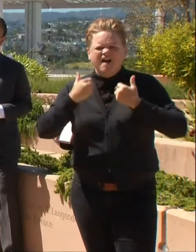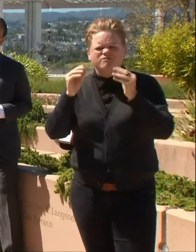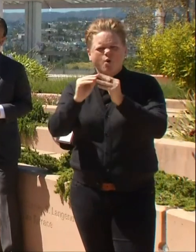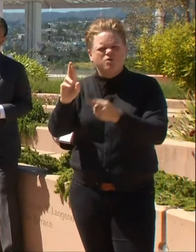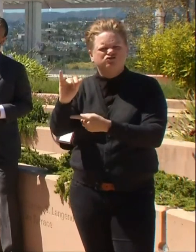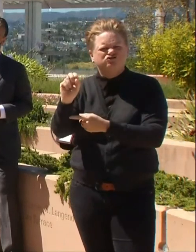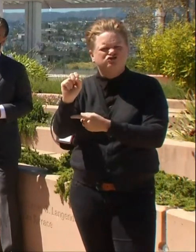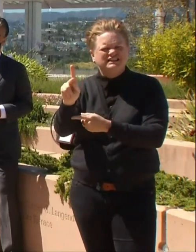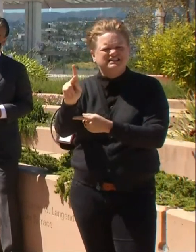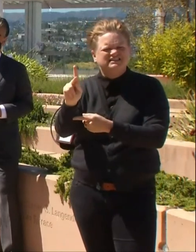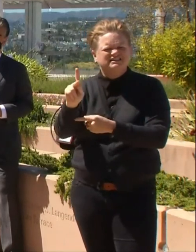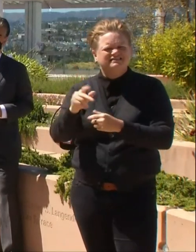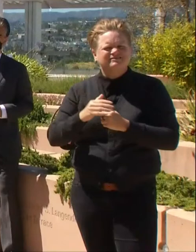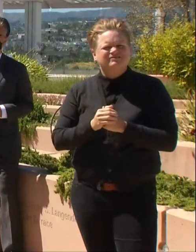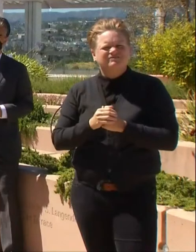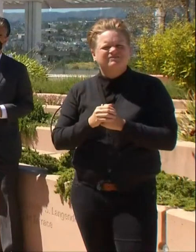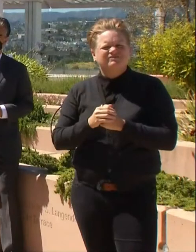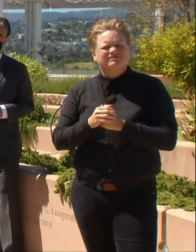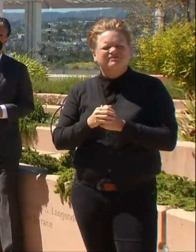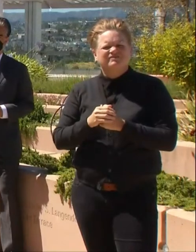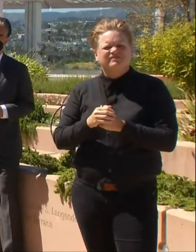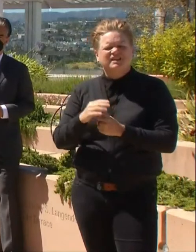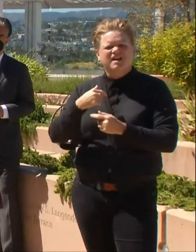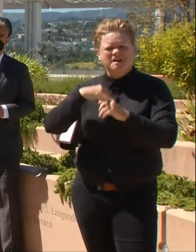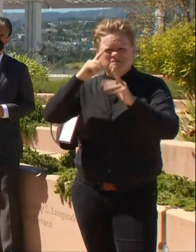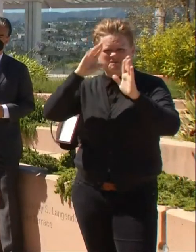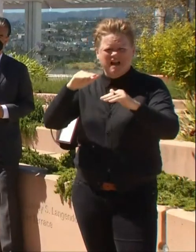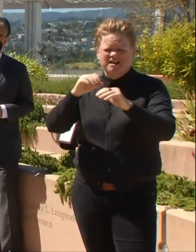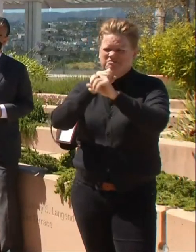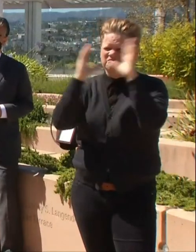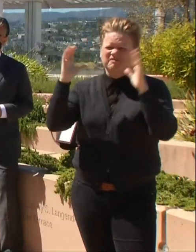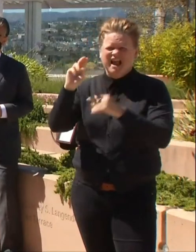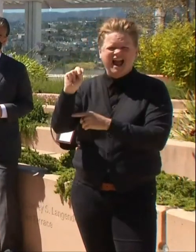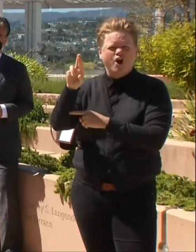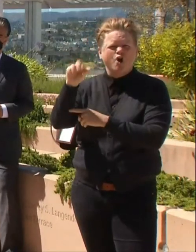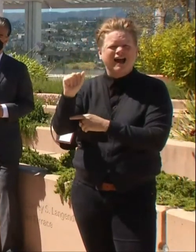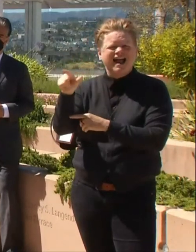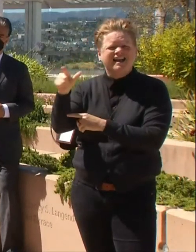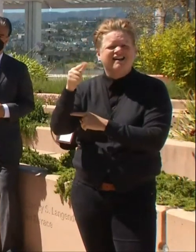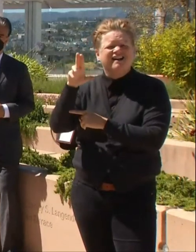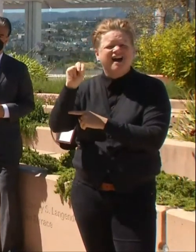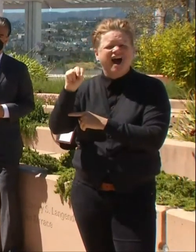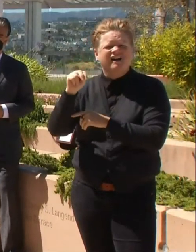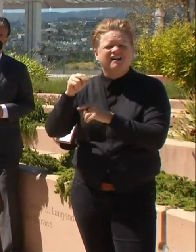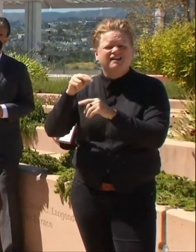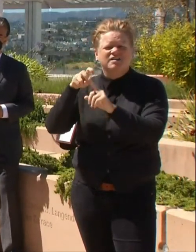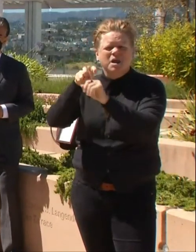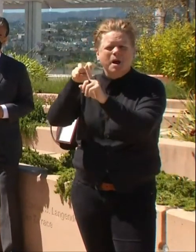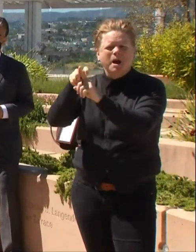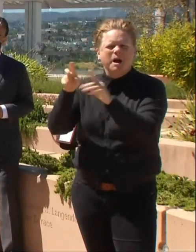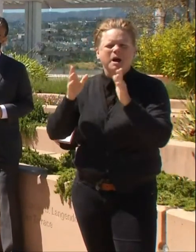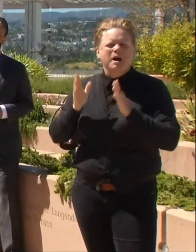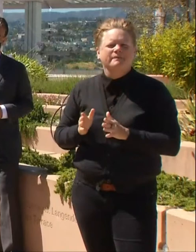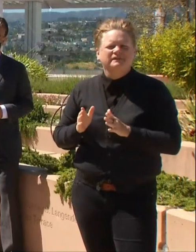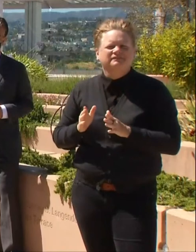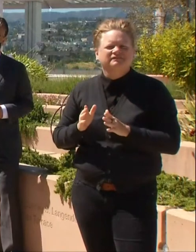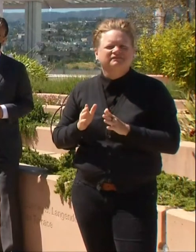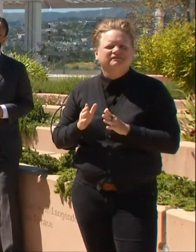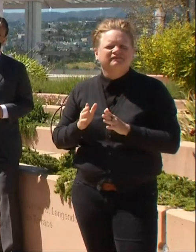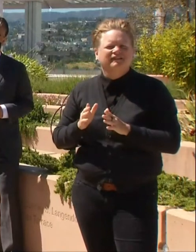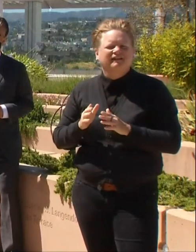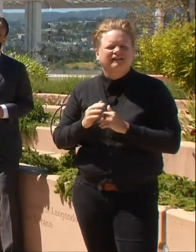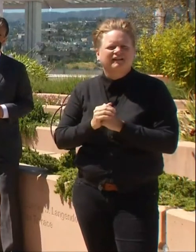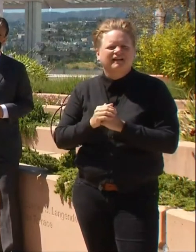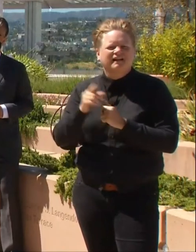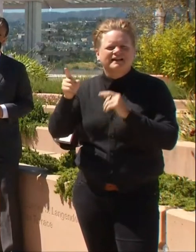this agendized judge who doesn't actually interpret cases with the Second Amendment in mind, and to try to get these cases